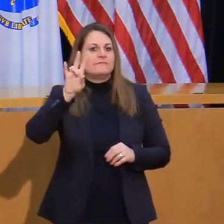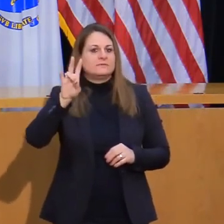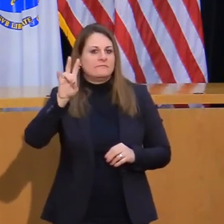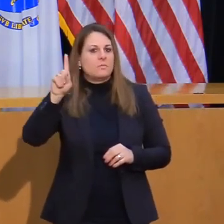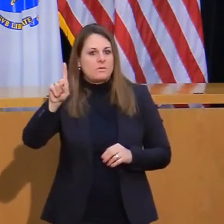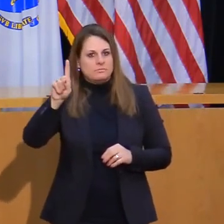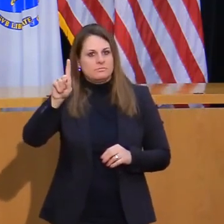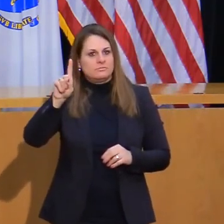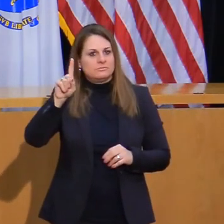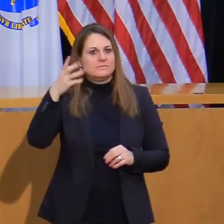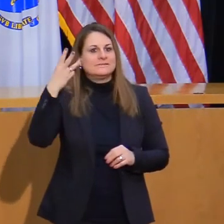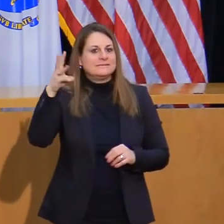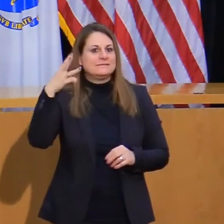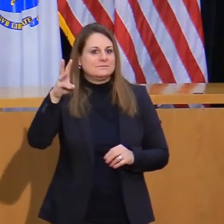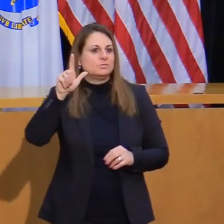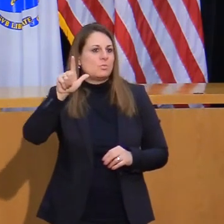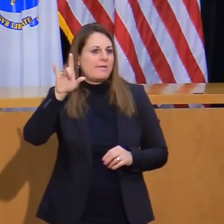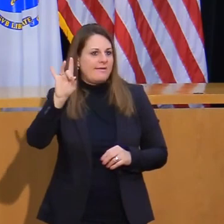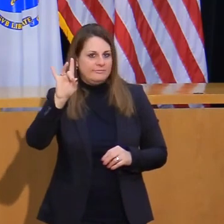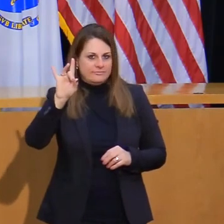1-844-771-1628.